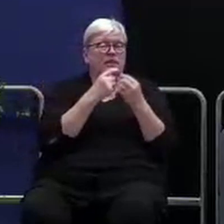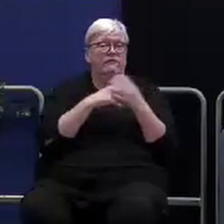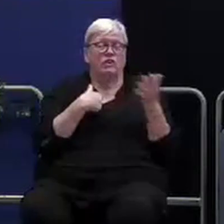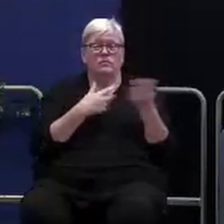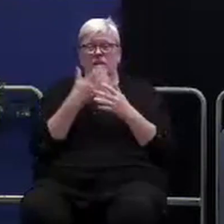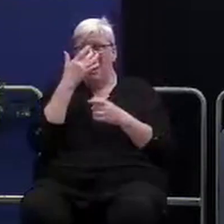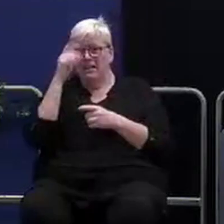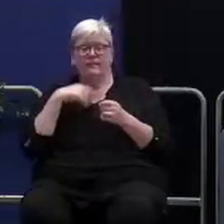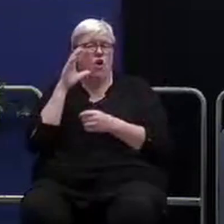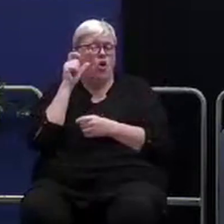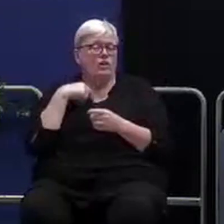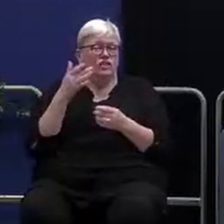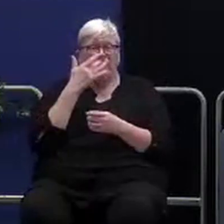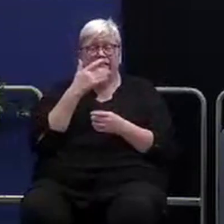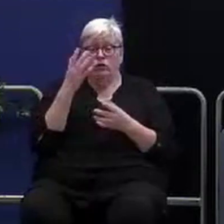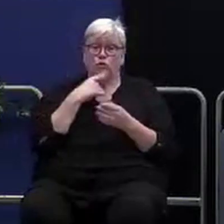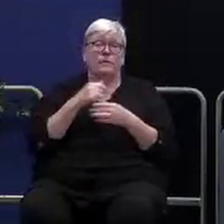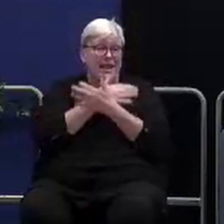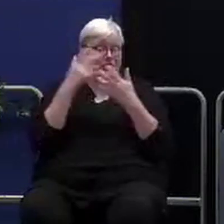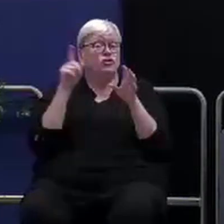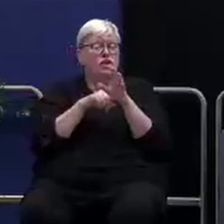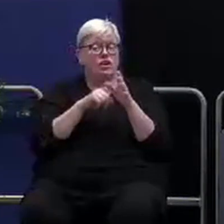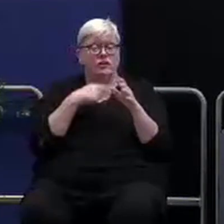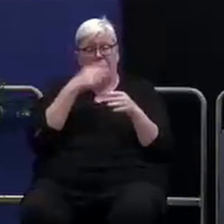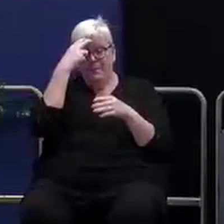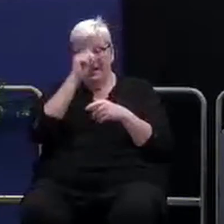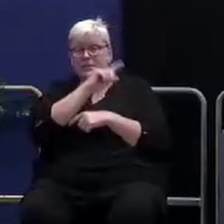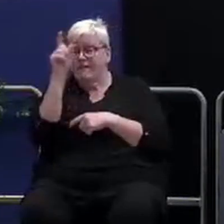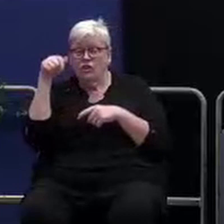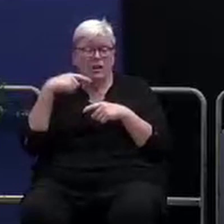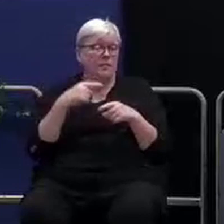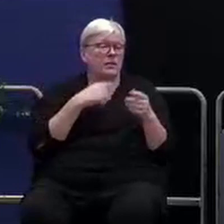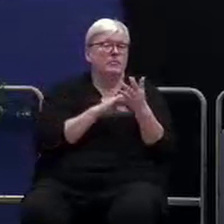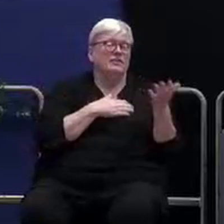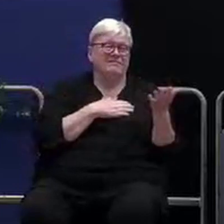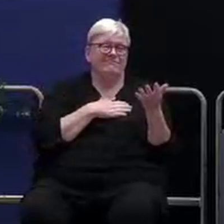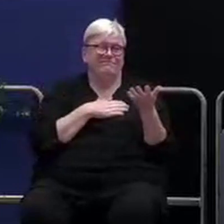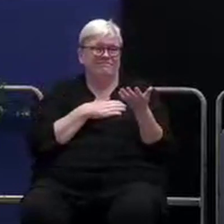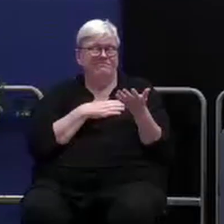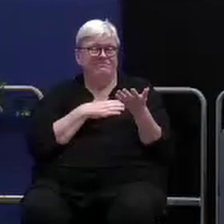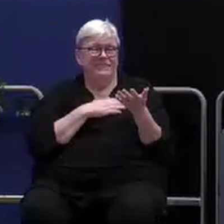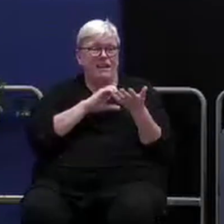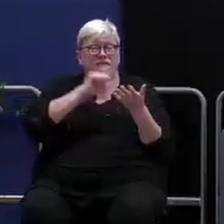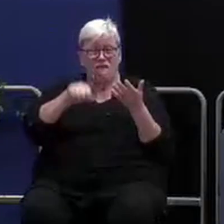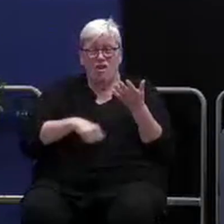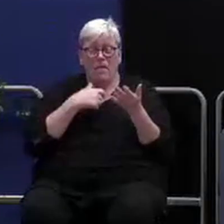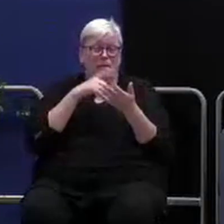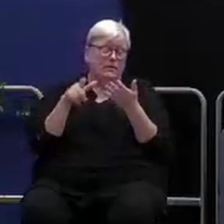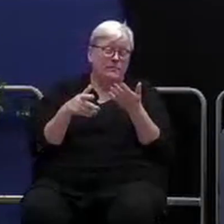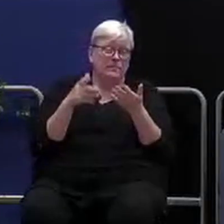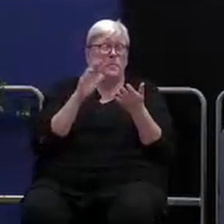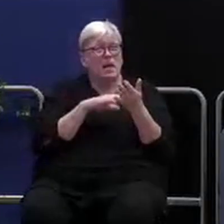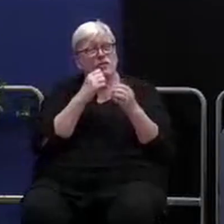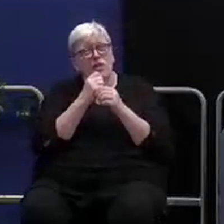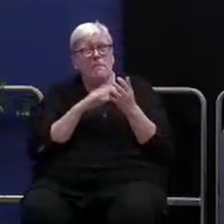orange flavoring that was used for many years. I am named after him by virtue of an agricultural pun. My mother's grandmother was,